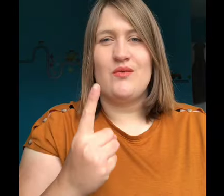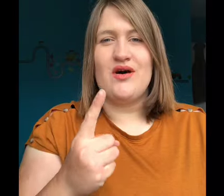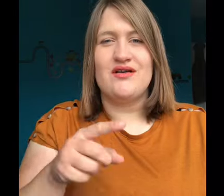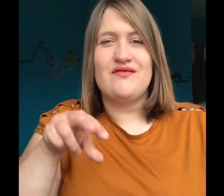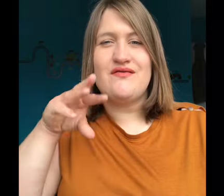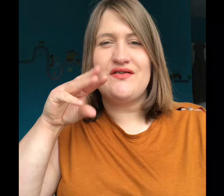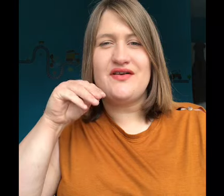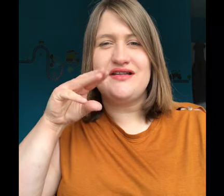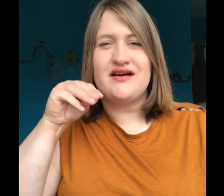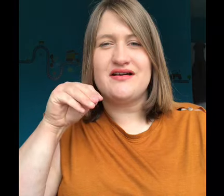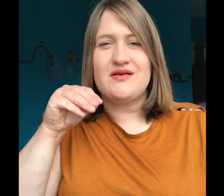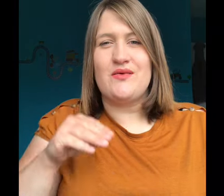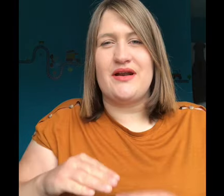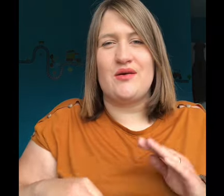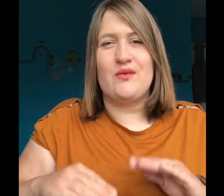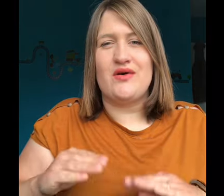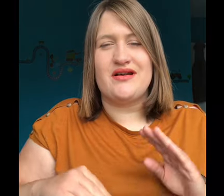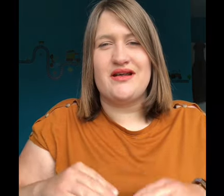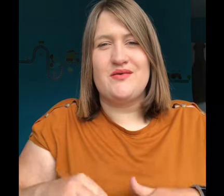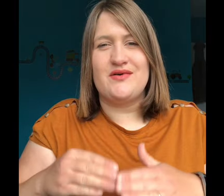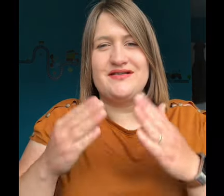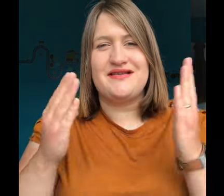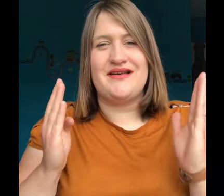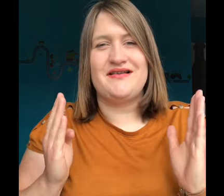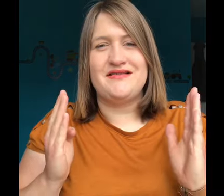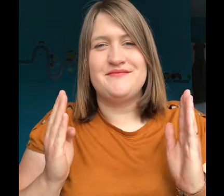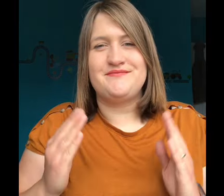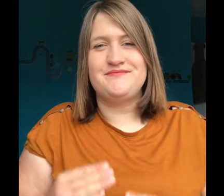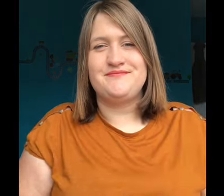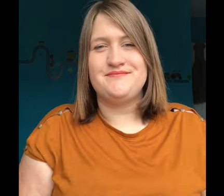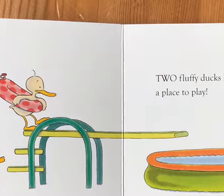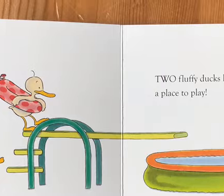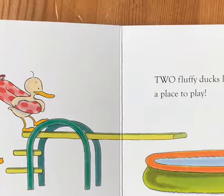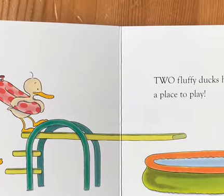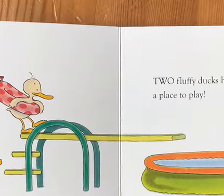One fluffy duck went waddling one day.